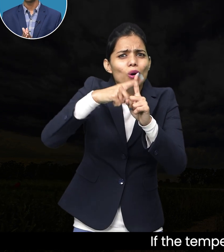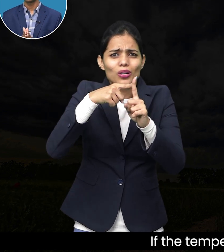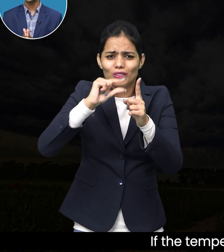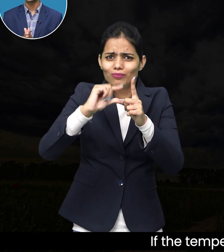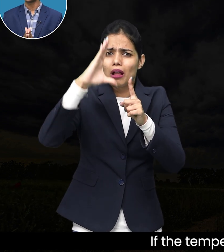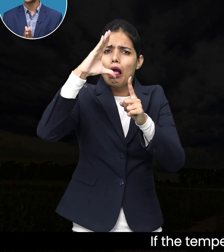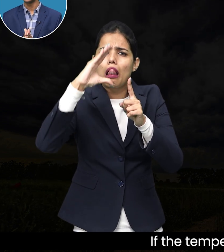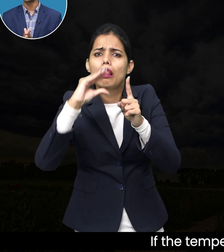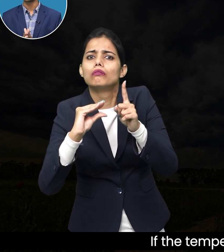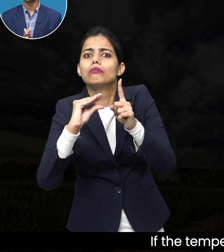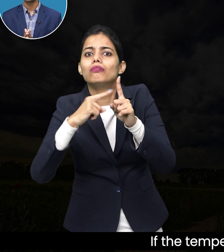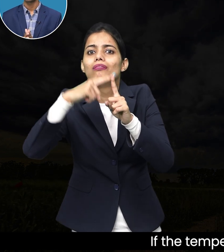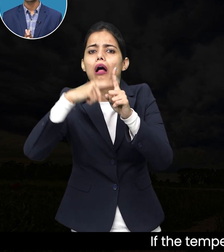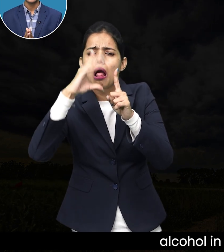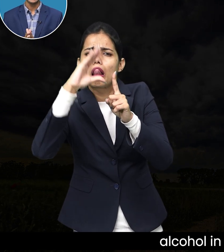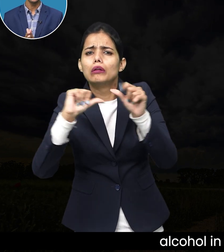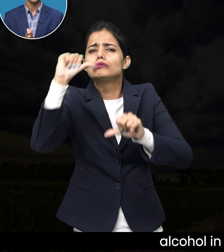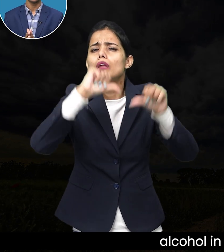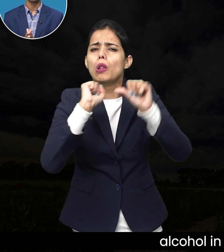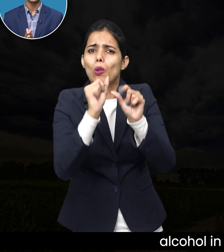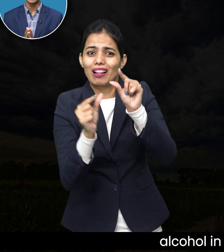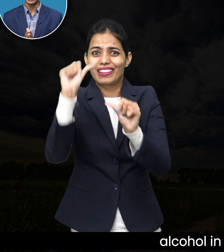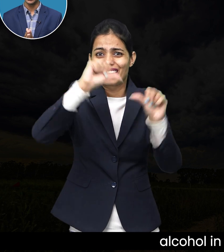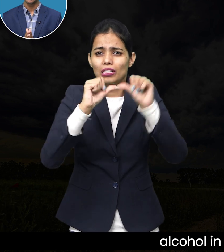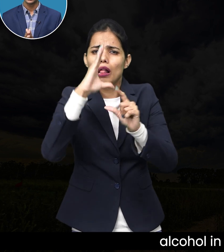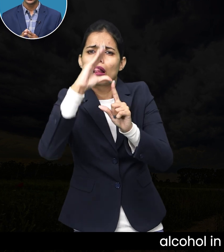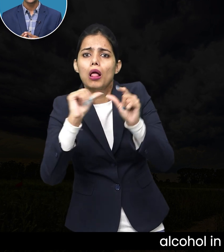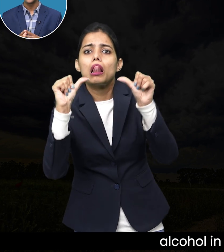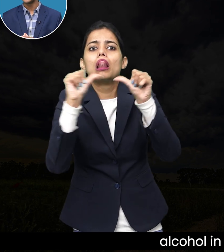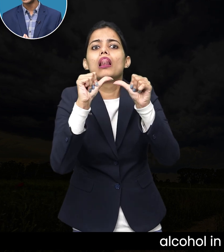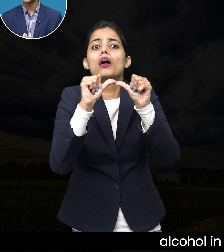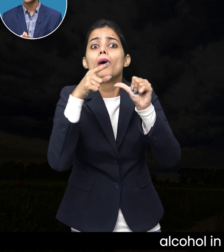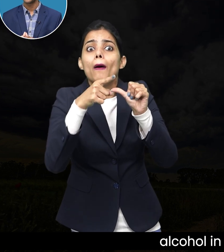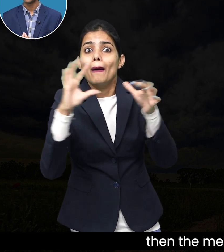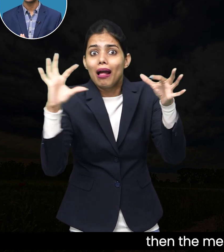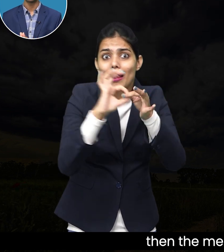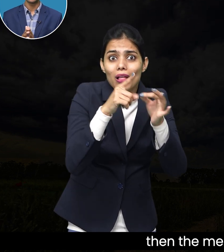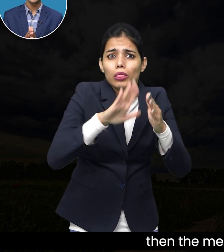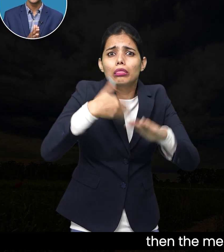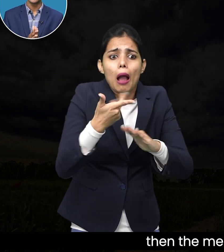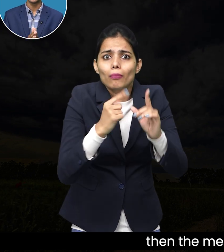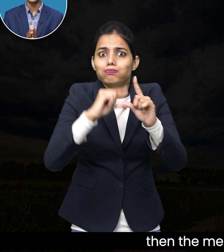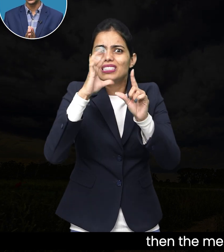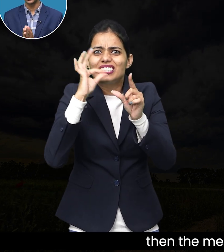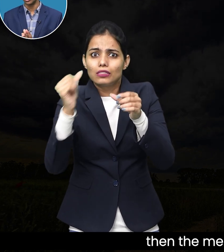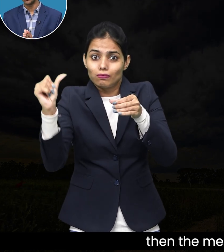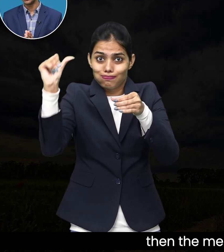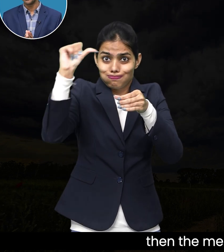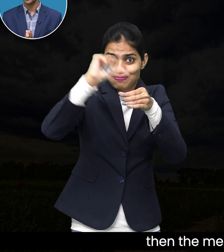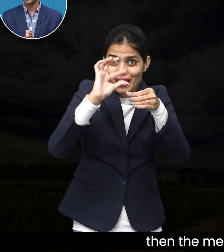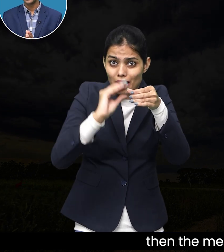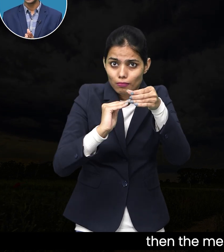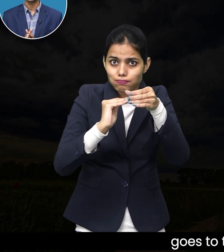If the temperature decreases, alcohol in bulb A contracts, then the mercury in the U